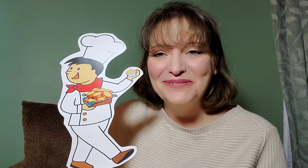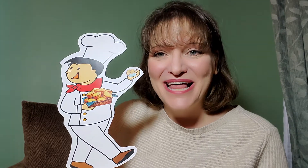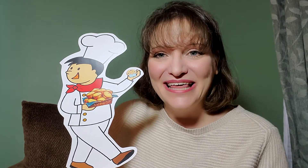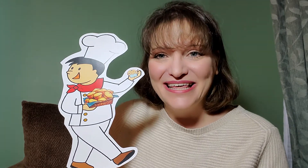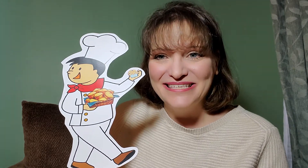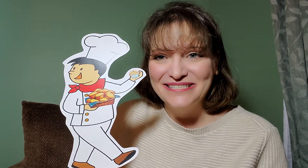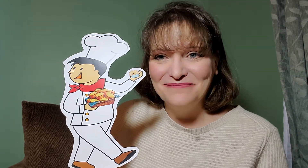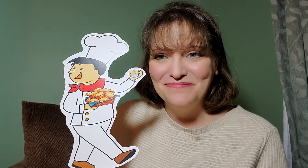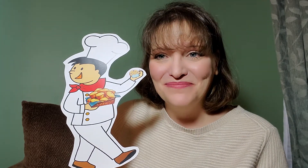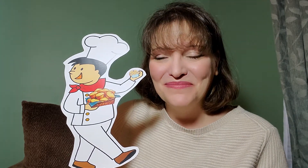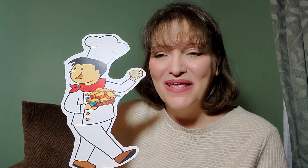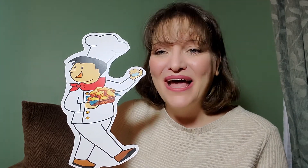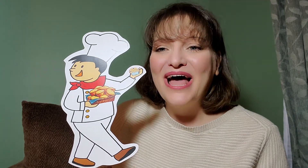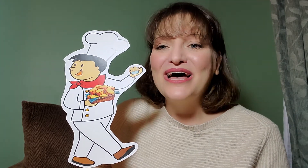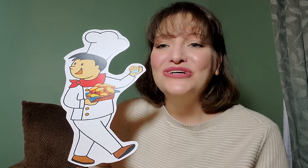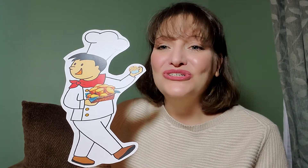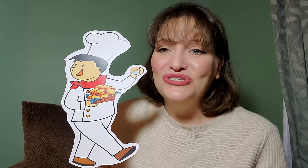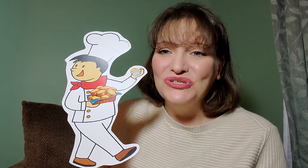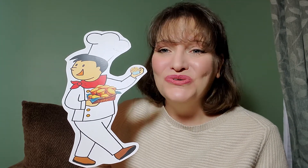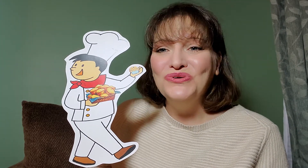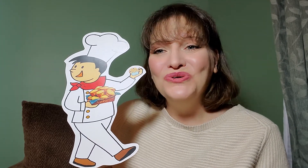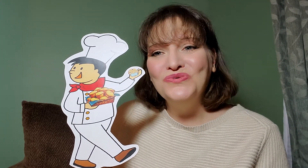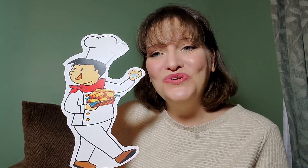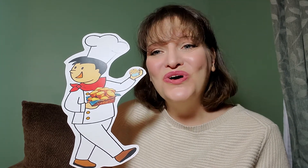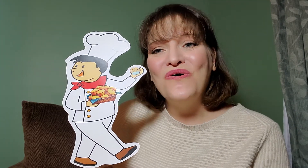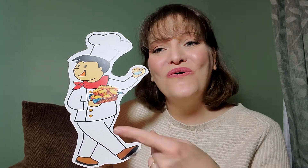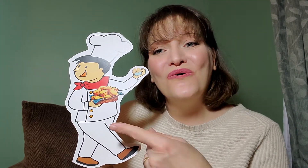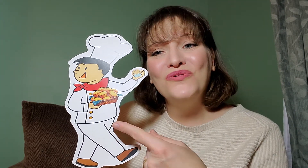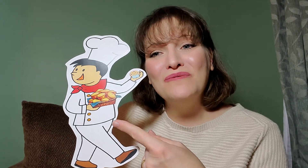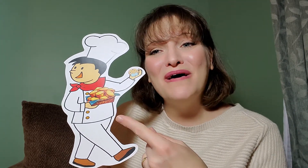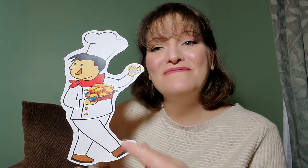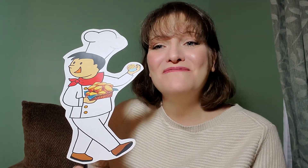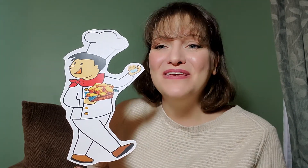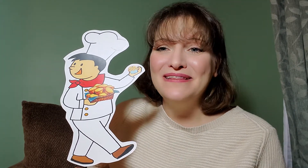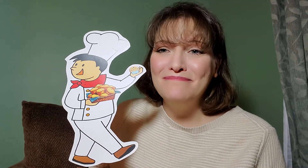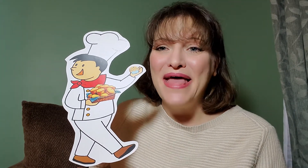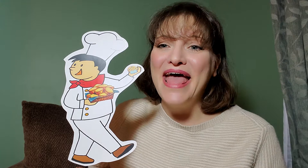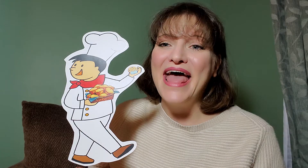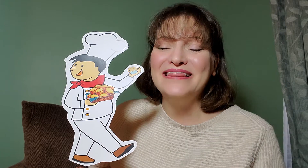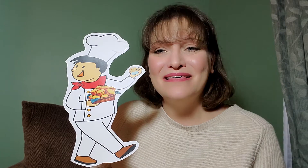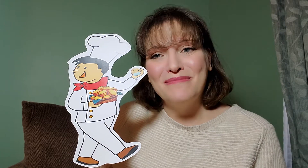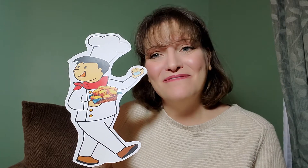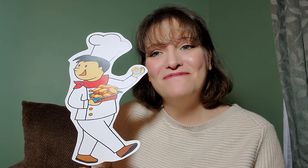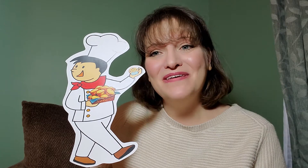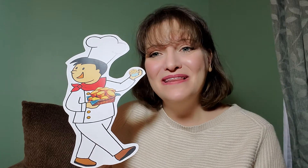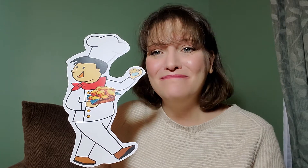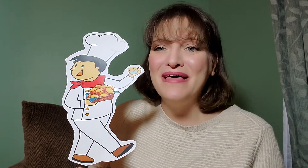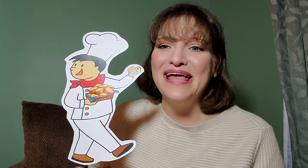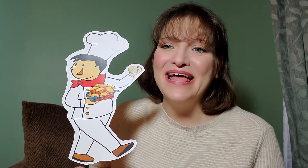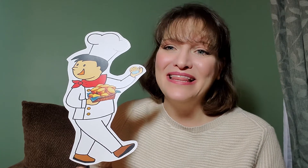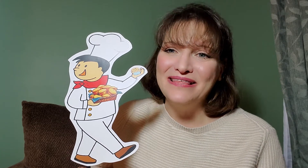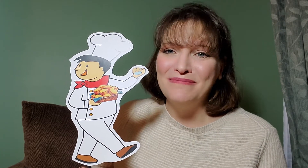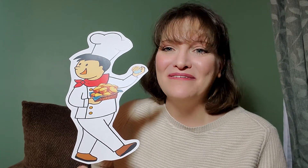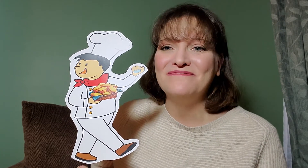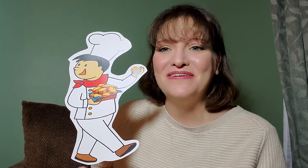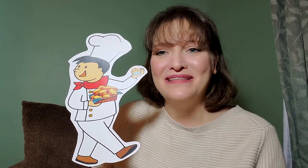like this. Do you know the Muffin Man, the Muffin Man, the Muffin